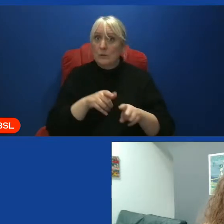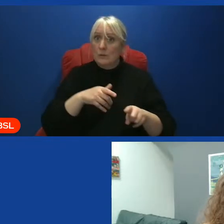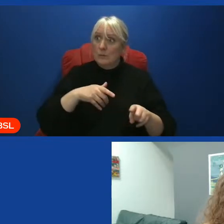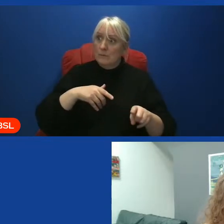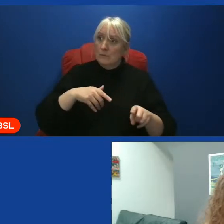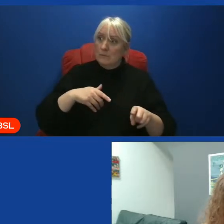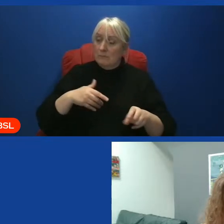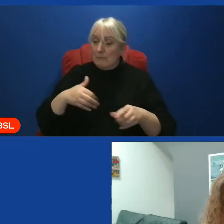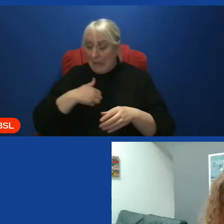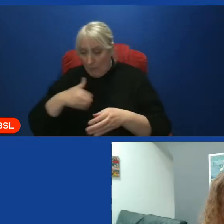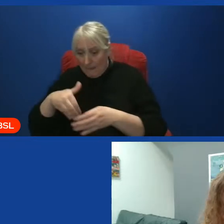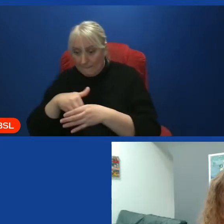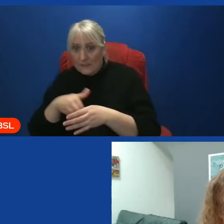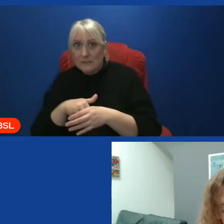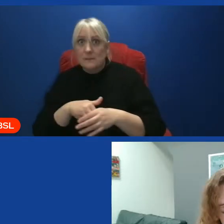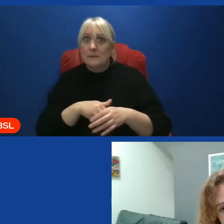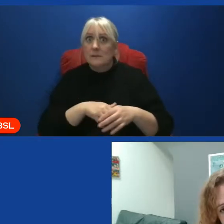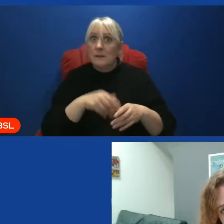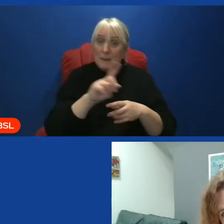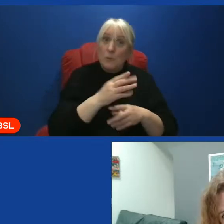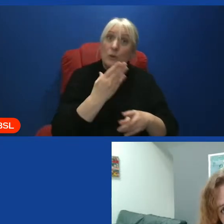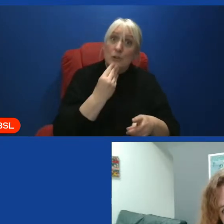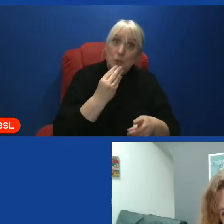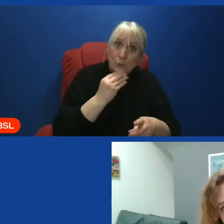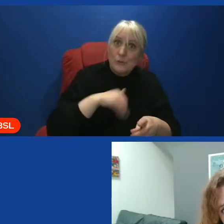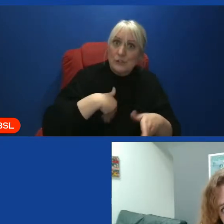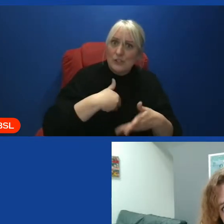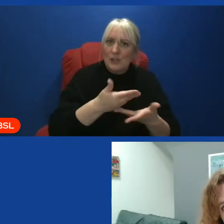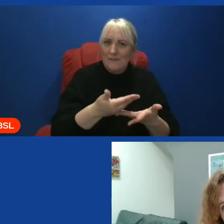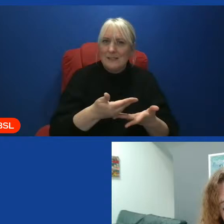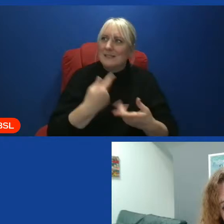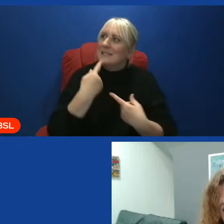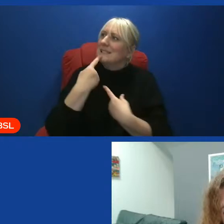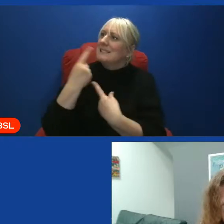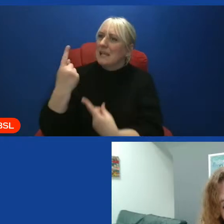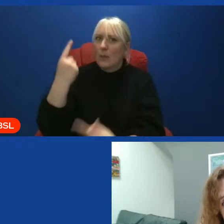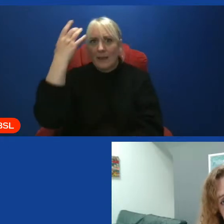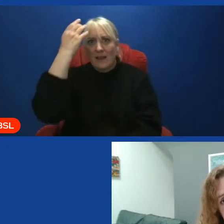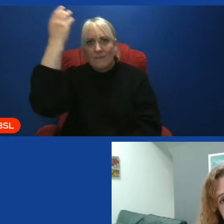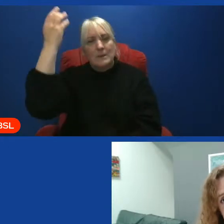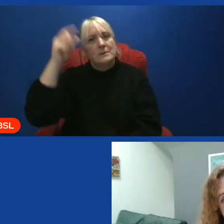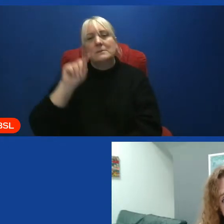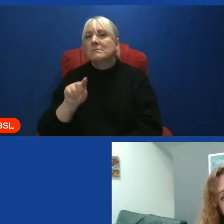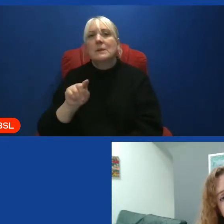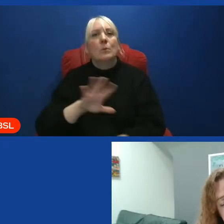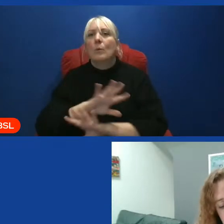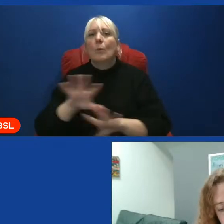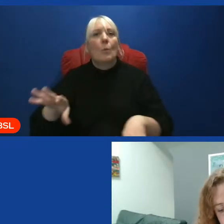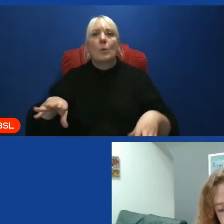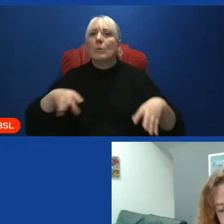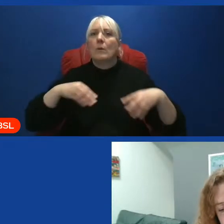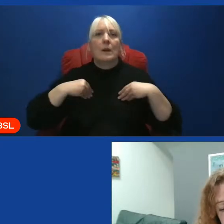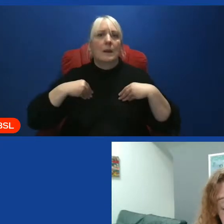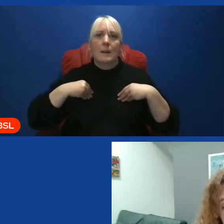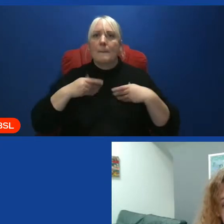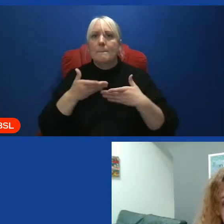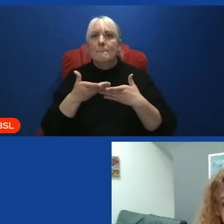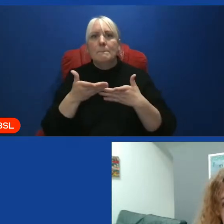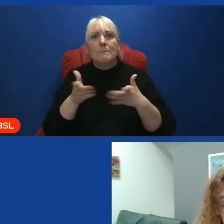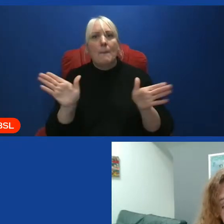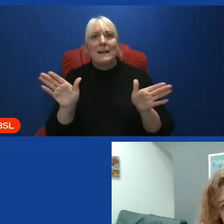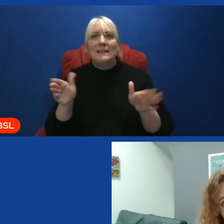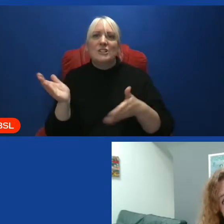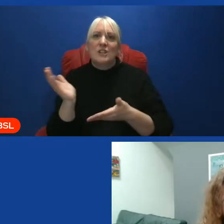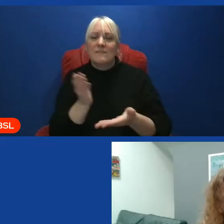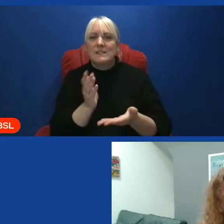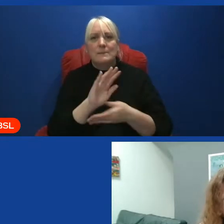the services, and the ability to tell this government that we will not stand by and watch public services being destroyed.